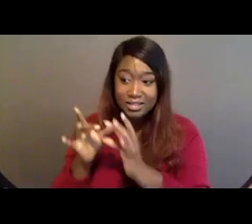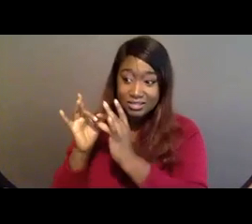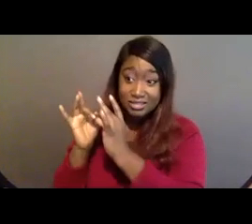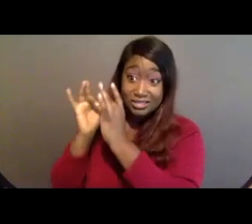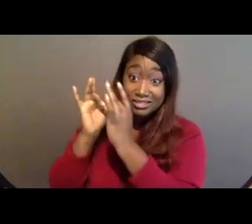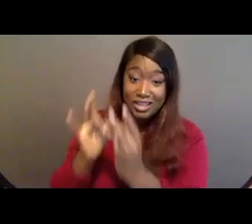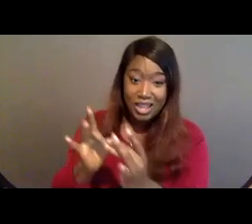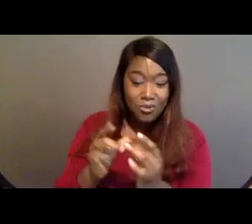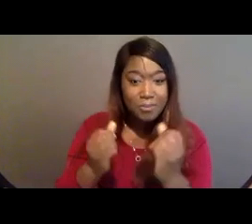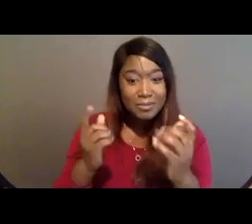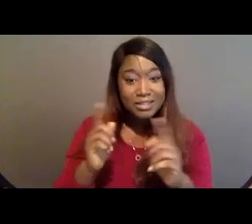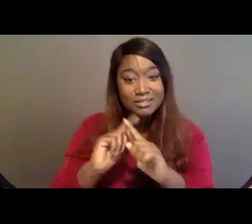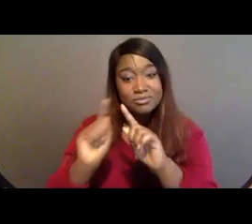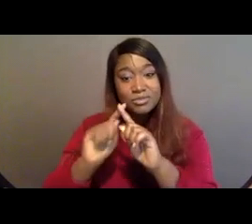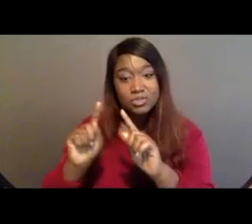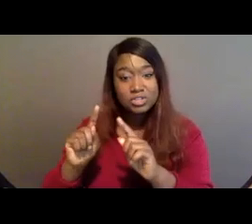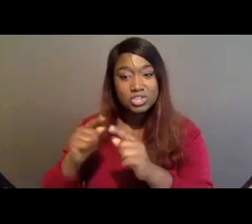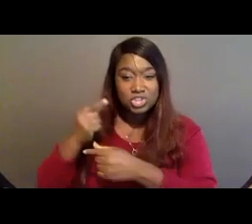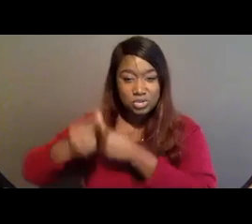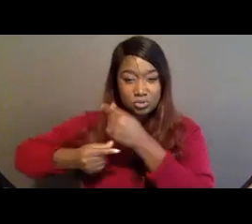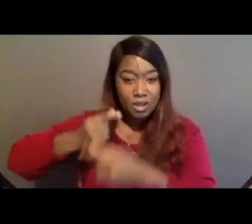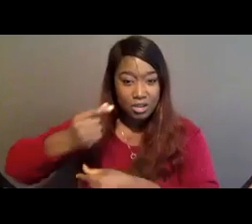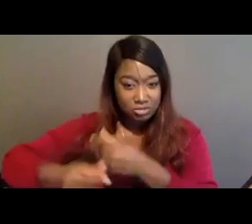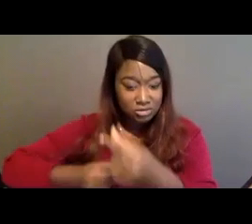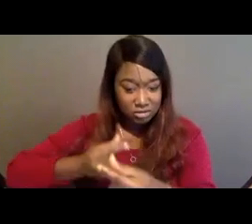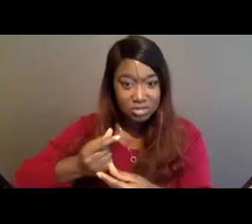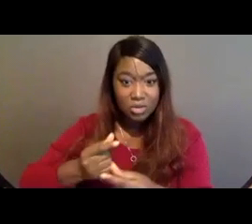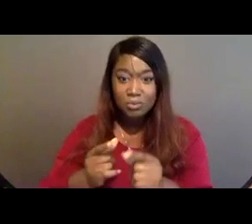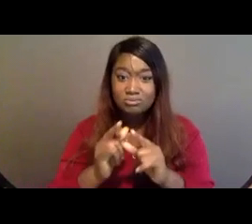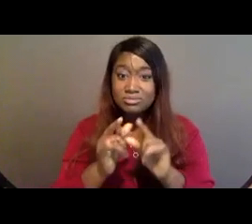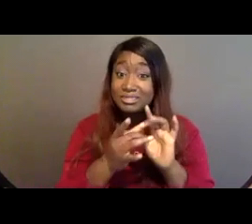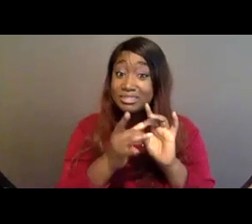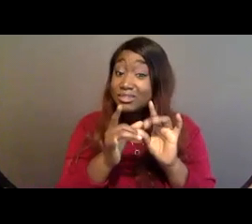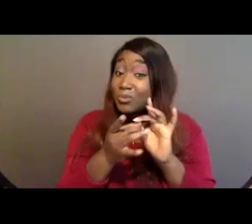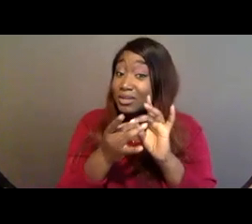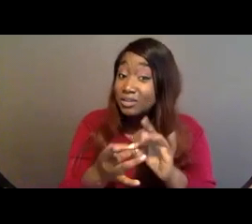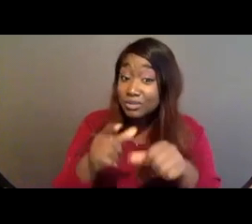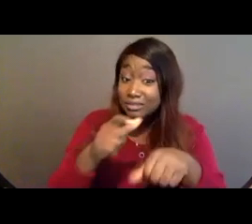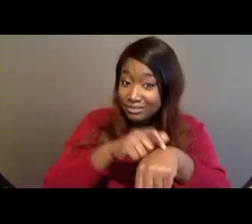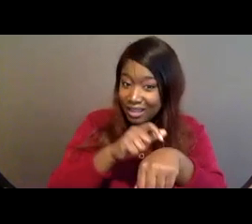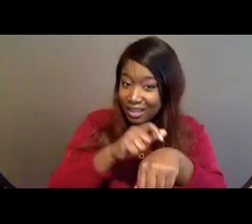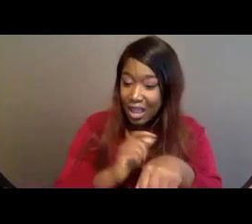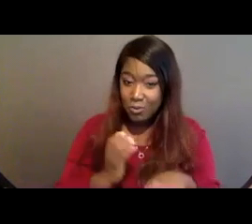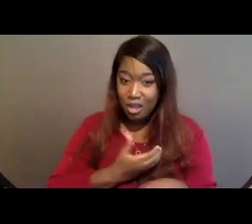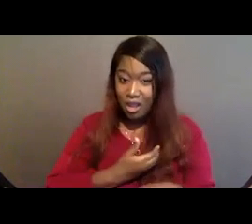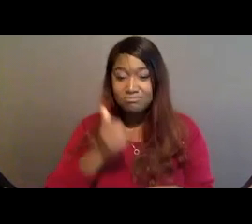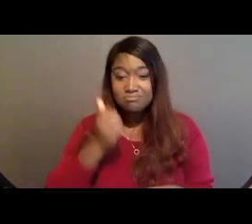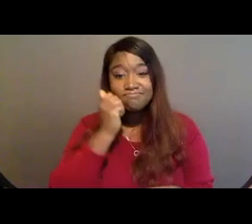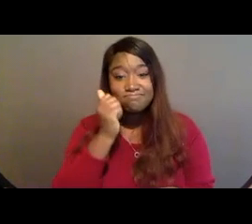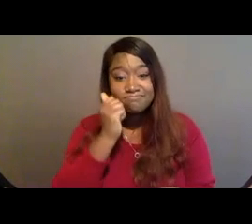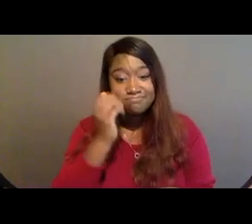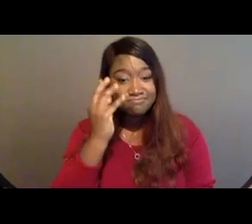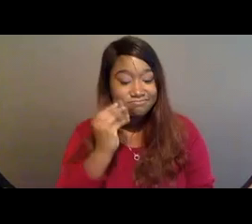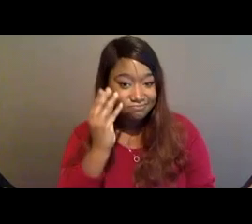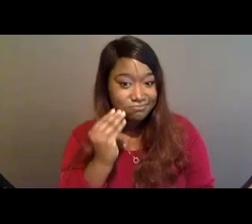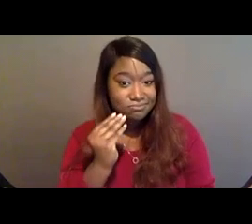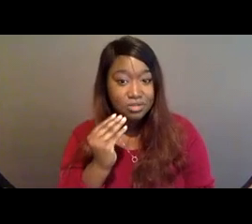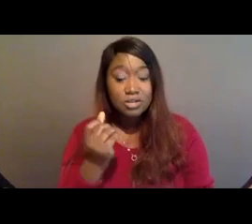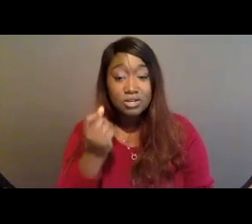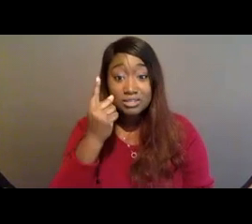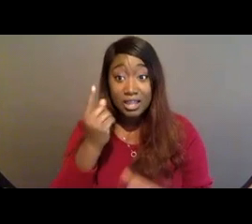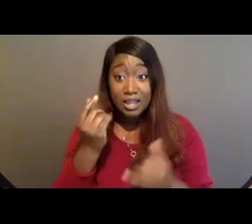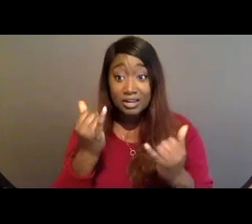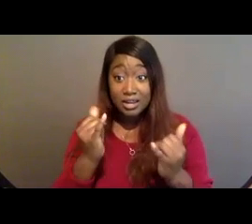is inter-time, of our own experience on a day-to-day basis. I'm emphasizing